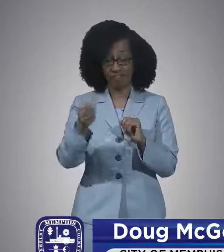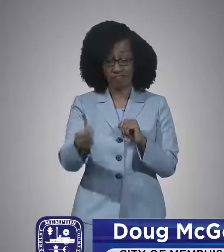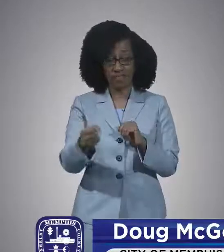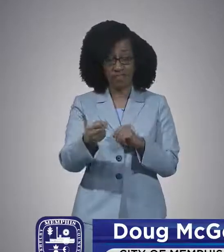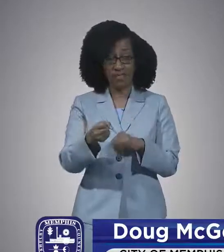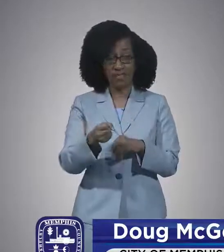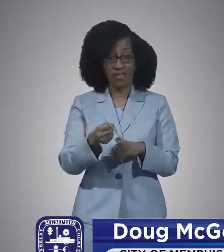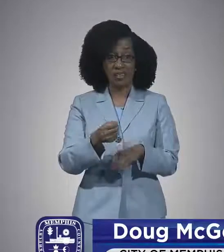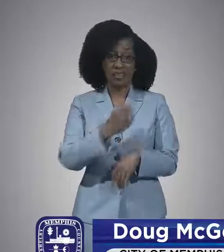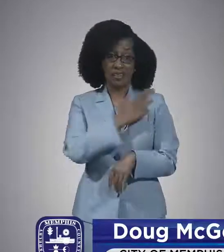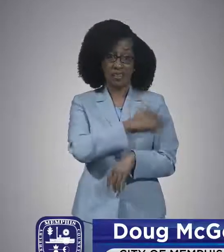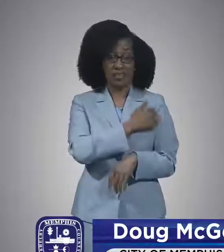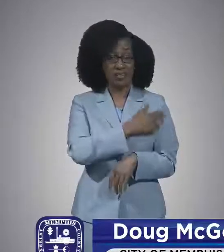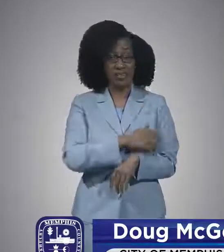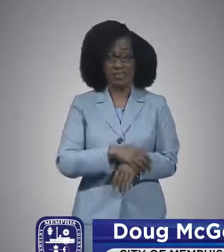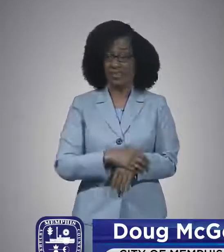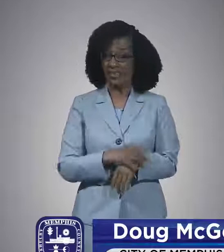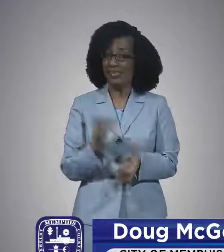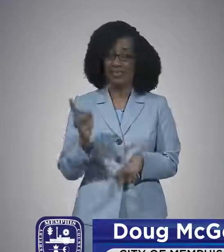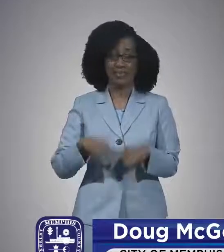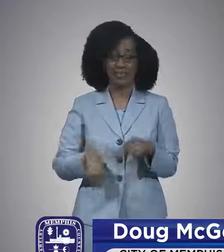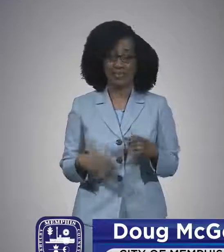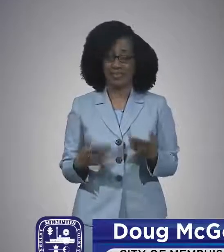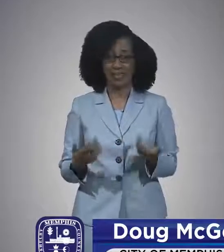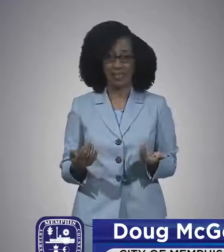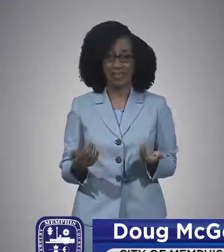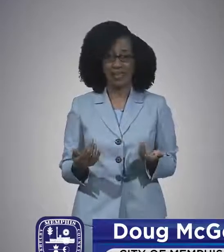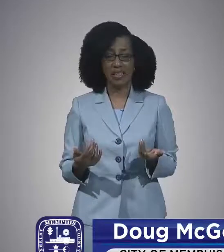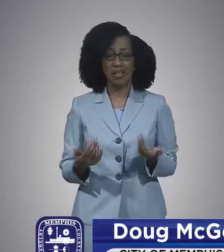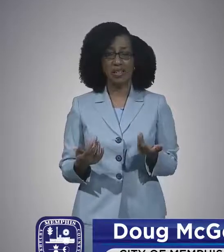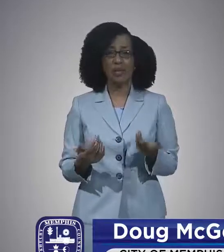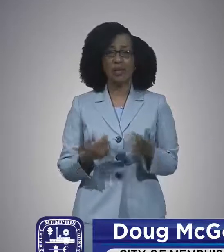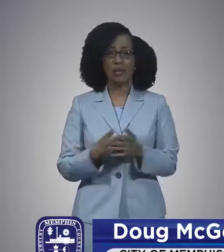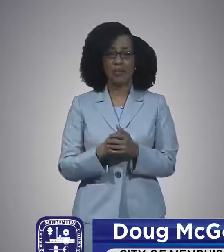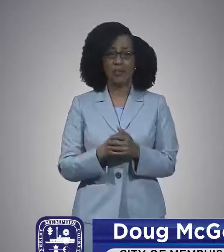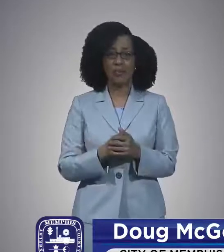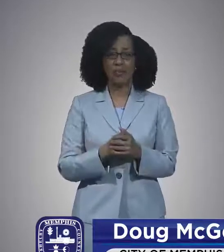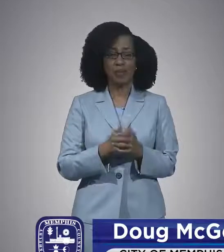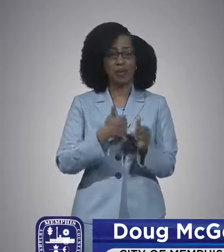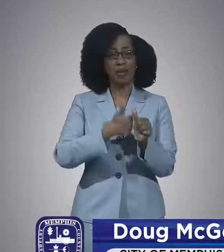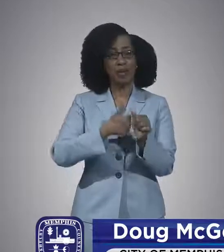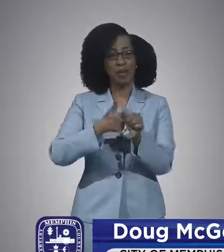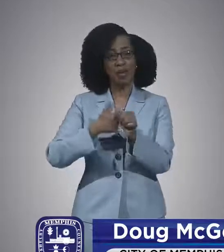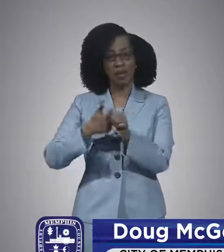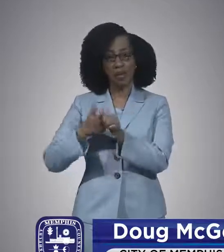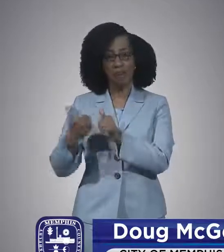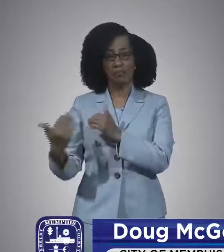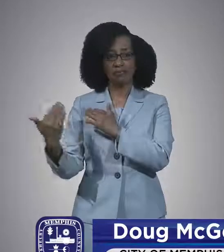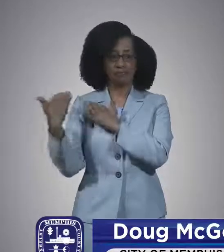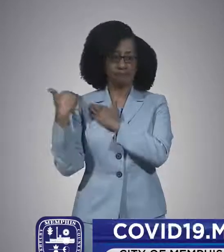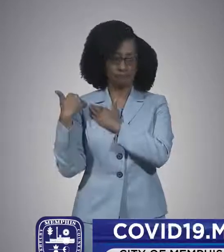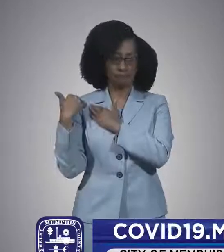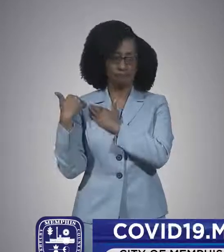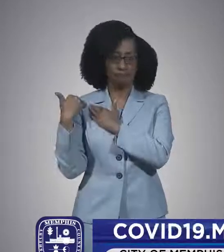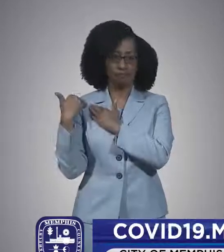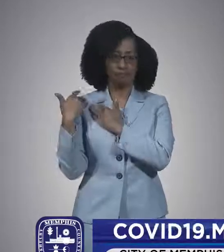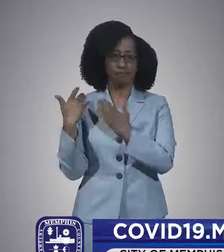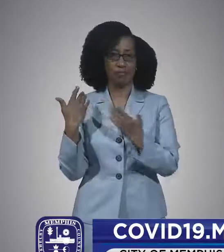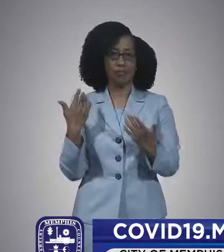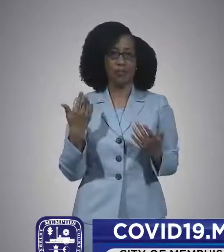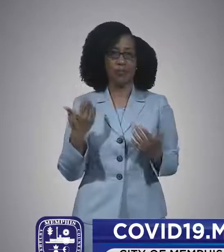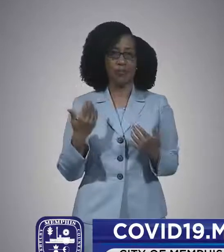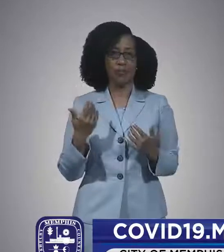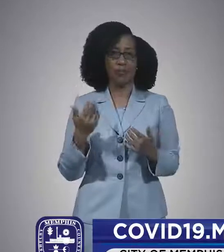condition. And so there's really several parts of this, and every one of us has our role to play. I think of it in terms